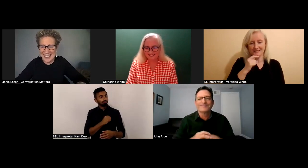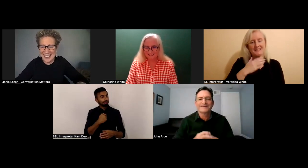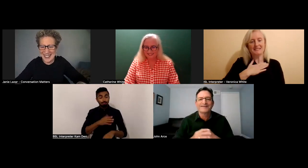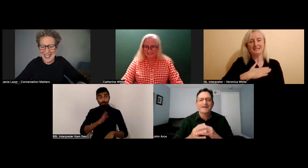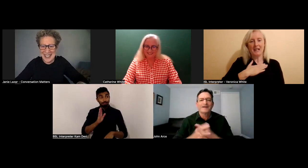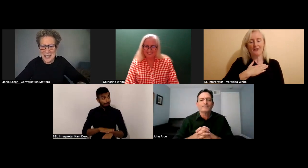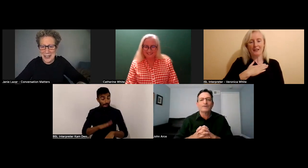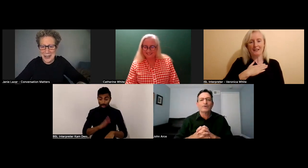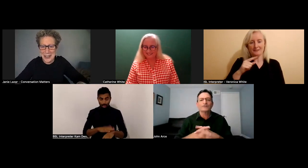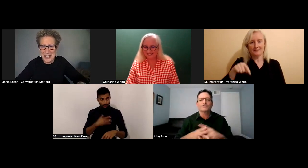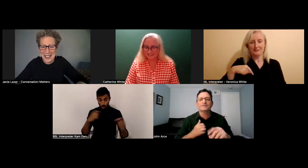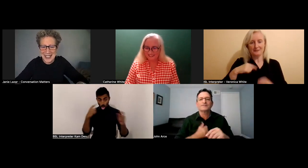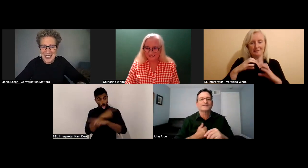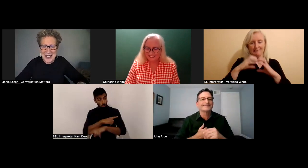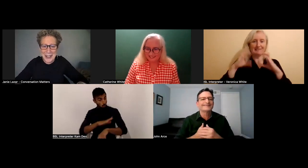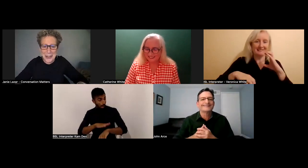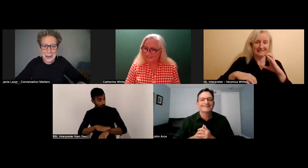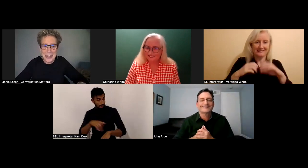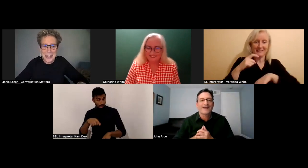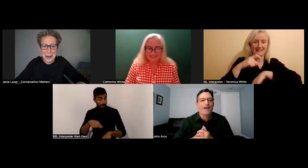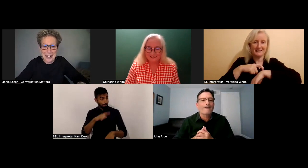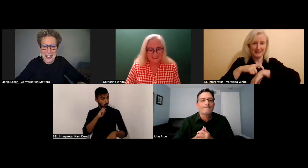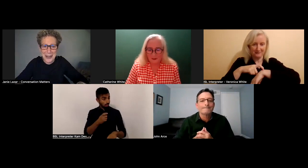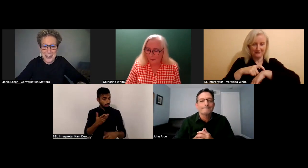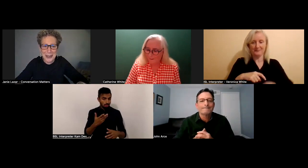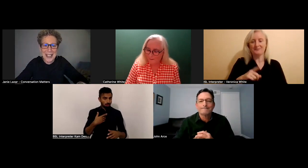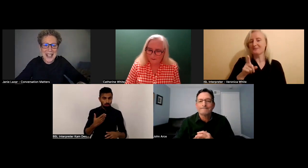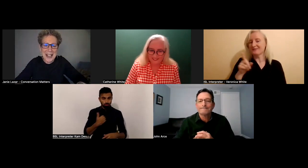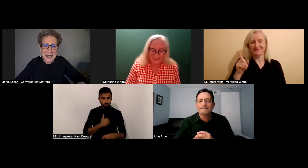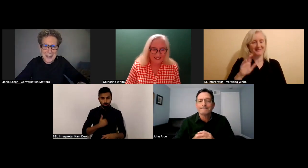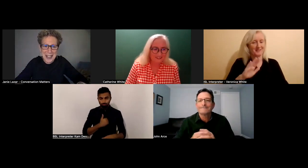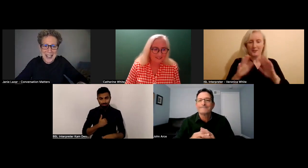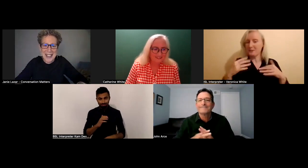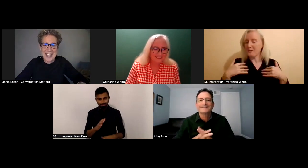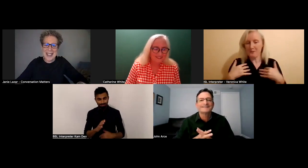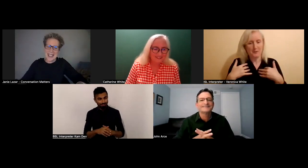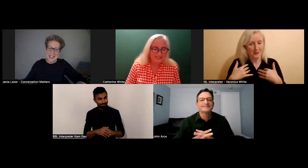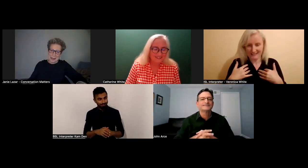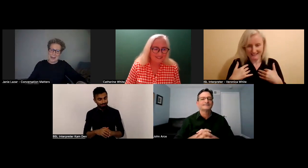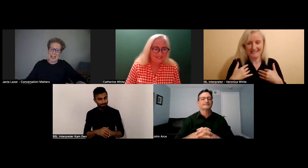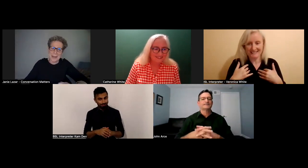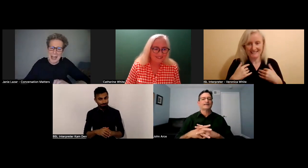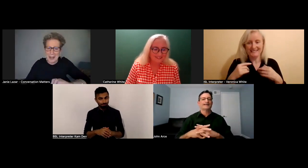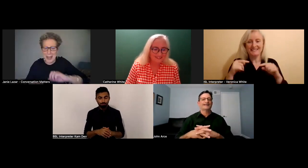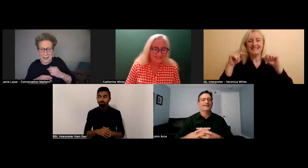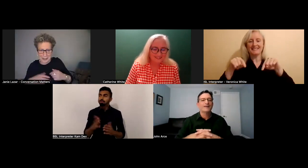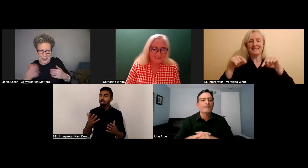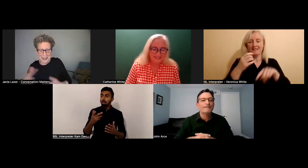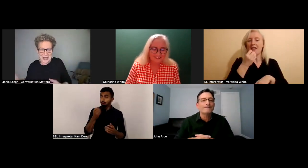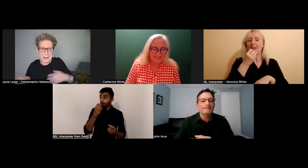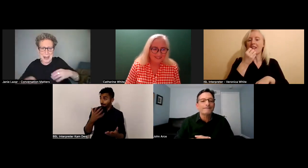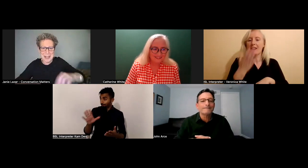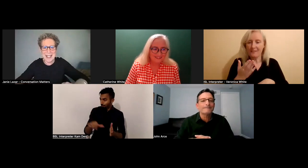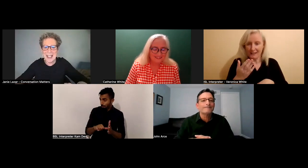time. My apologies. Not to worry at all. This is lovely because we now have